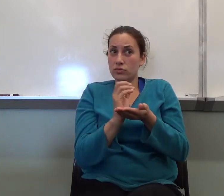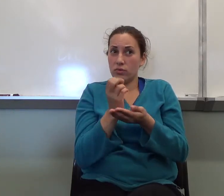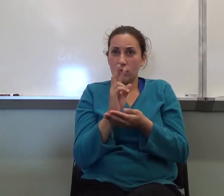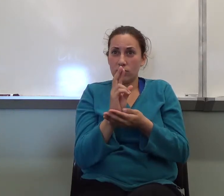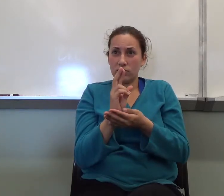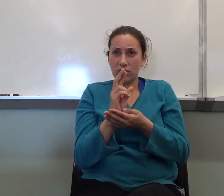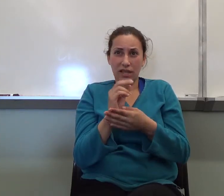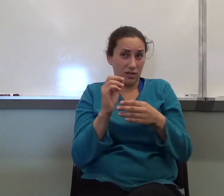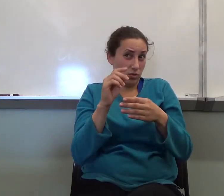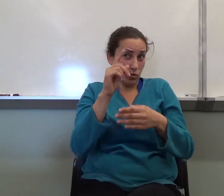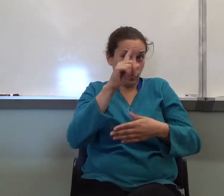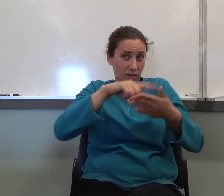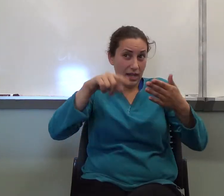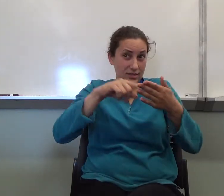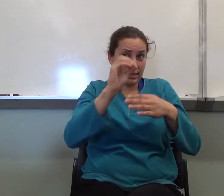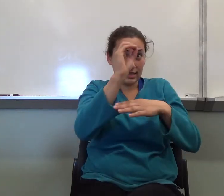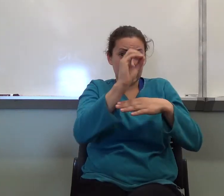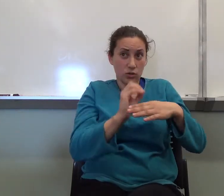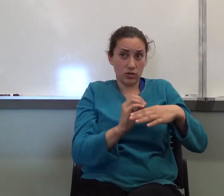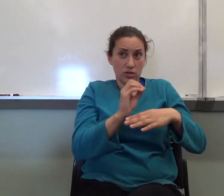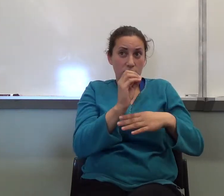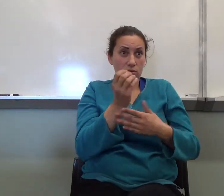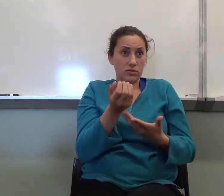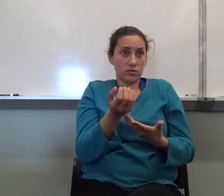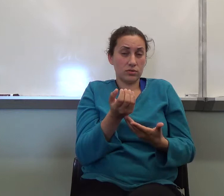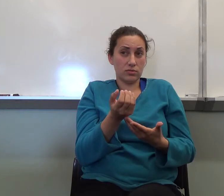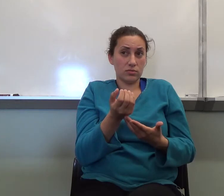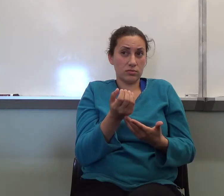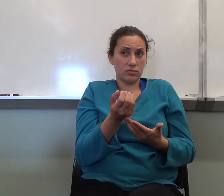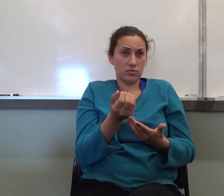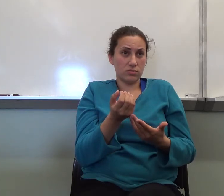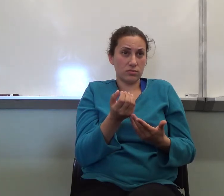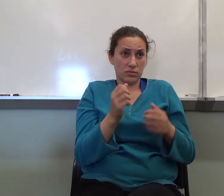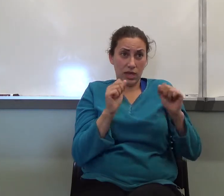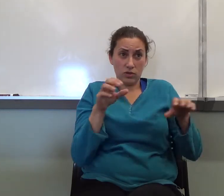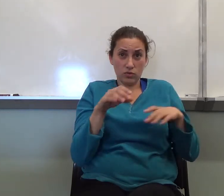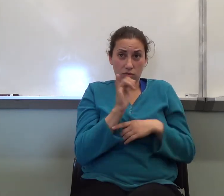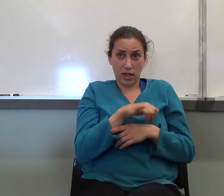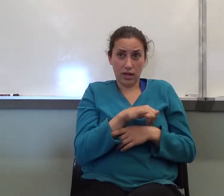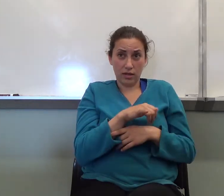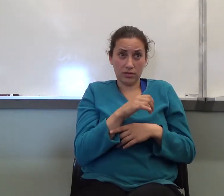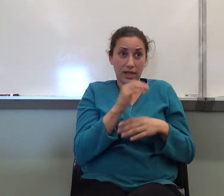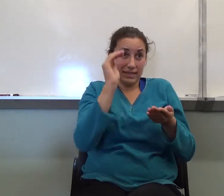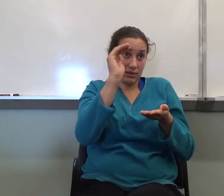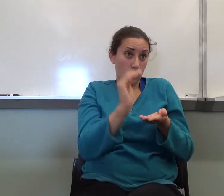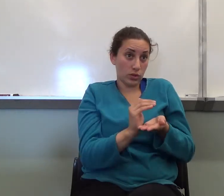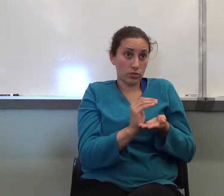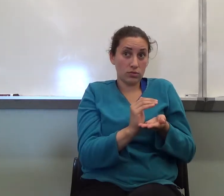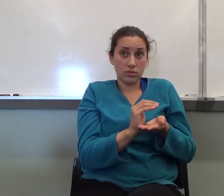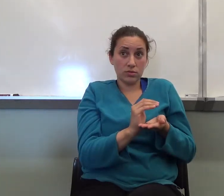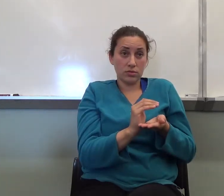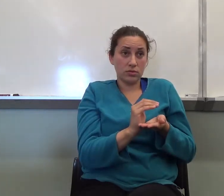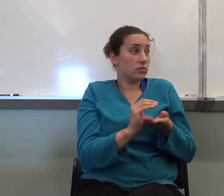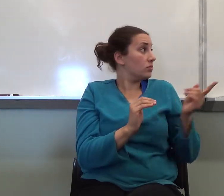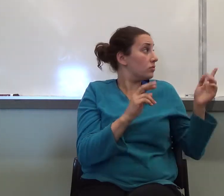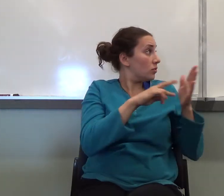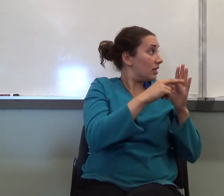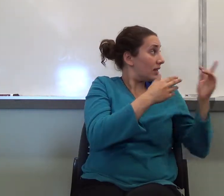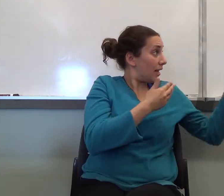the 180 and the 0 off the 30 and gone that direction. Or You mean here? yeah.